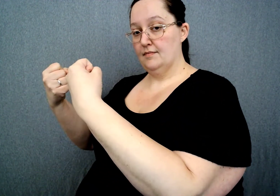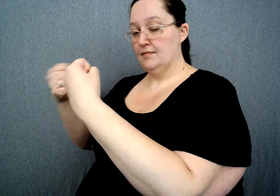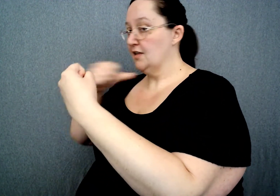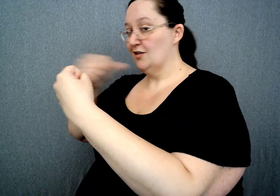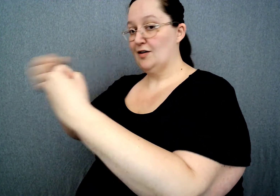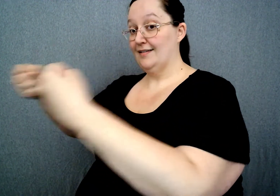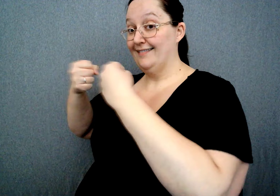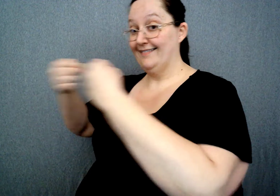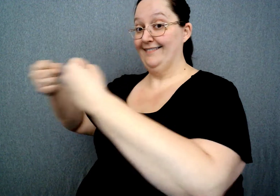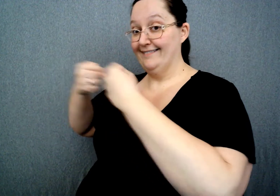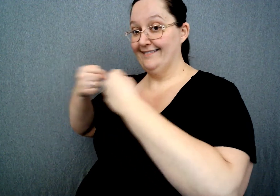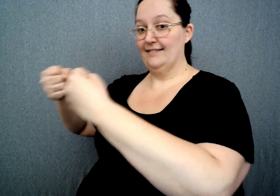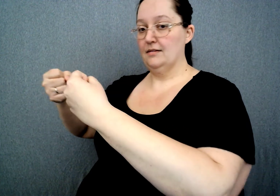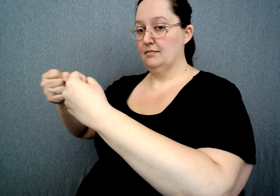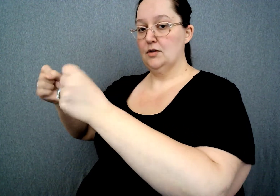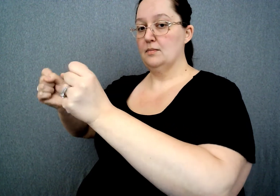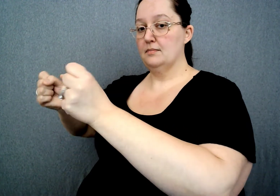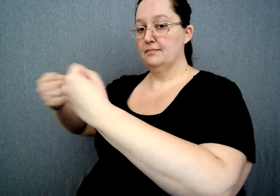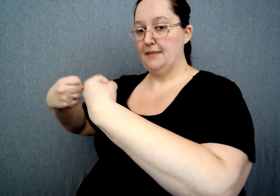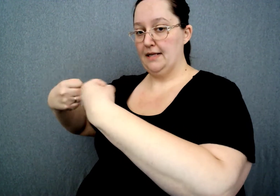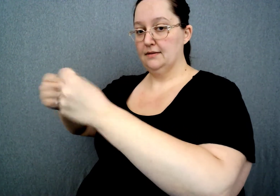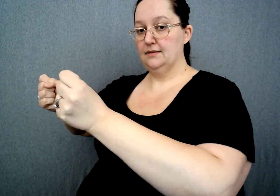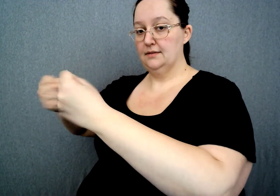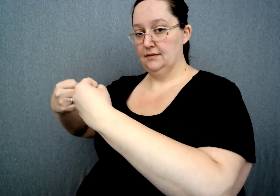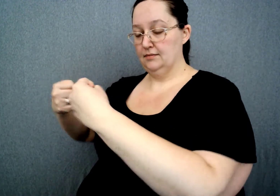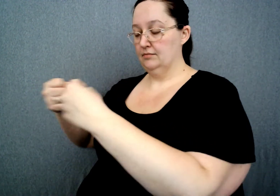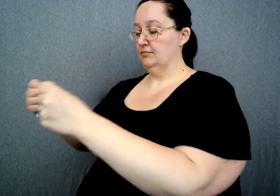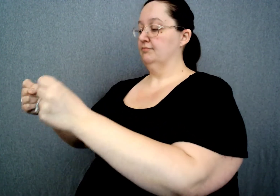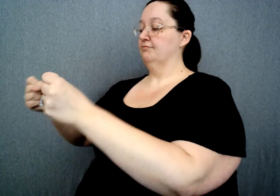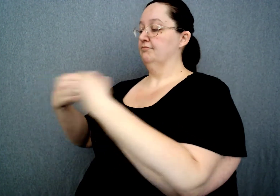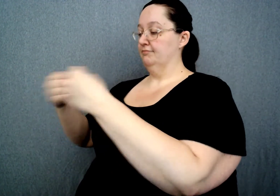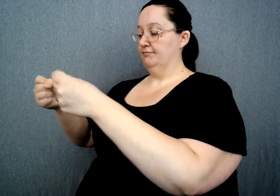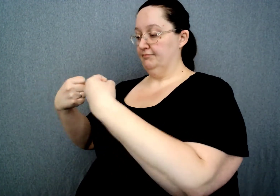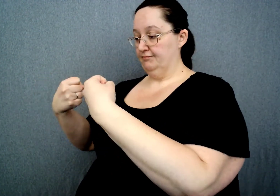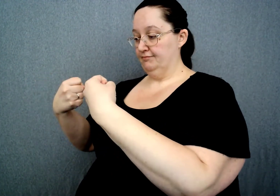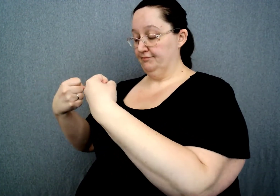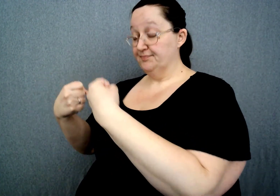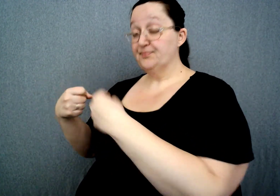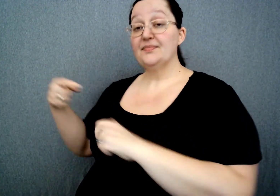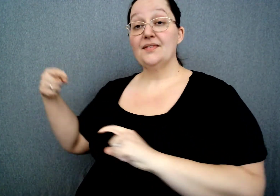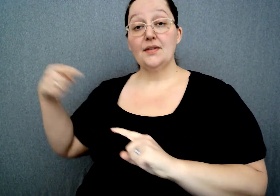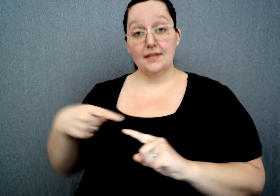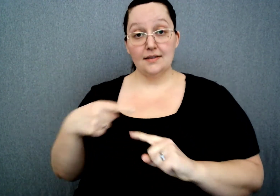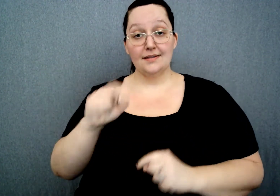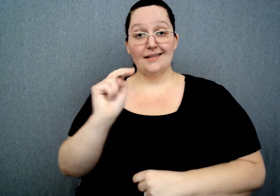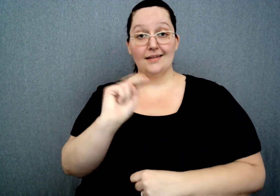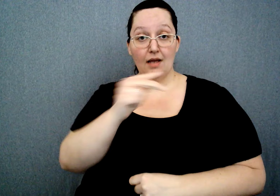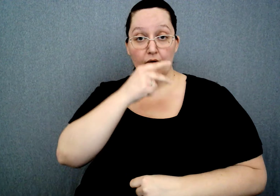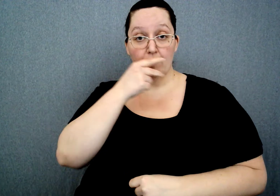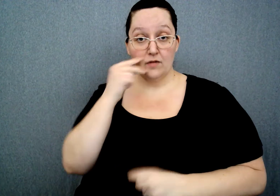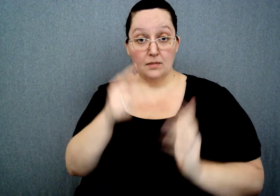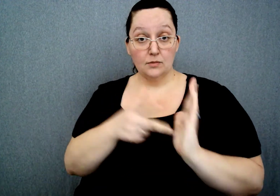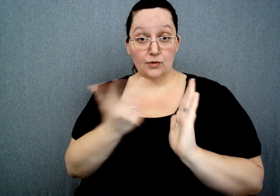toward you twice. You're going to be bending your wrists when you do this. This is a noun-verb